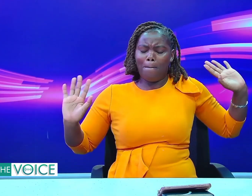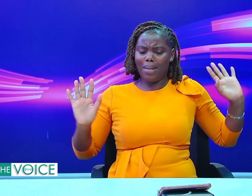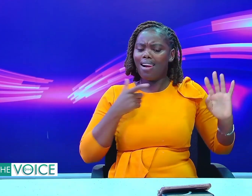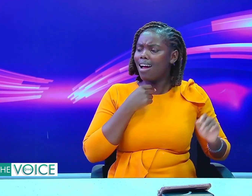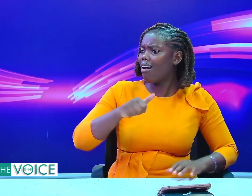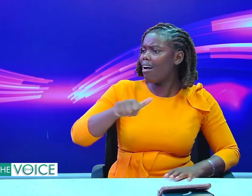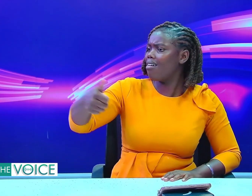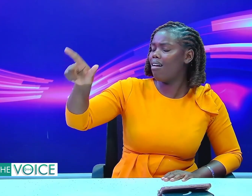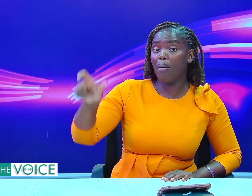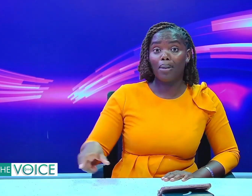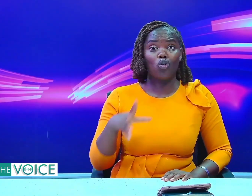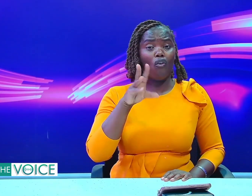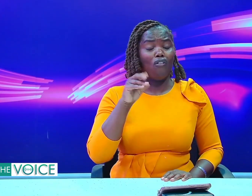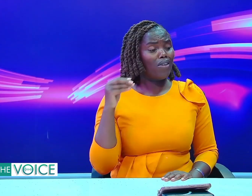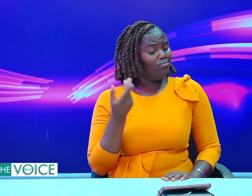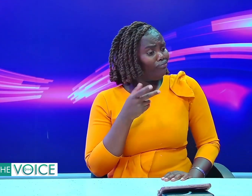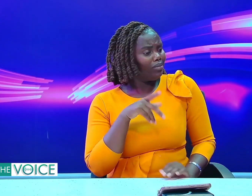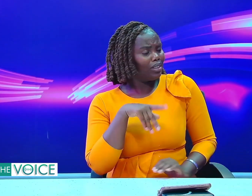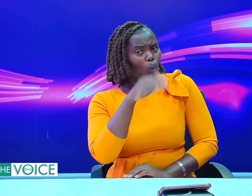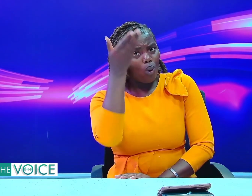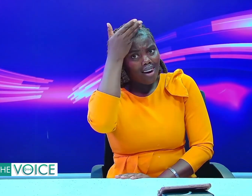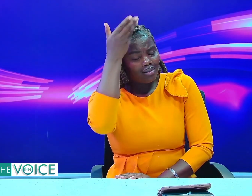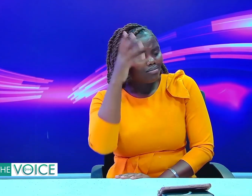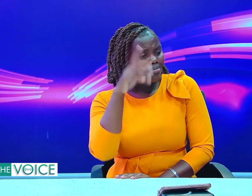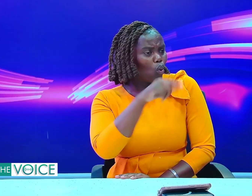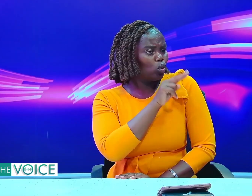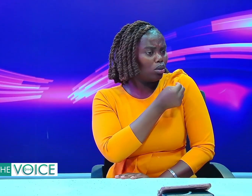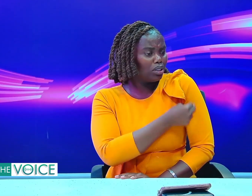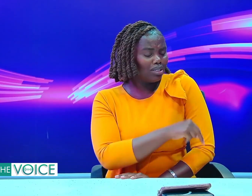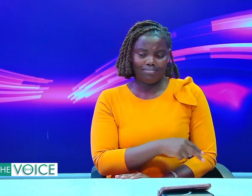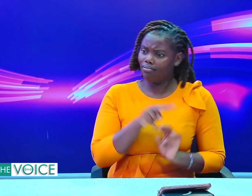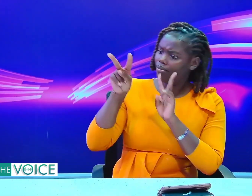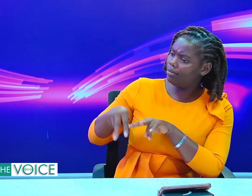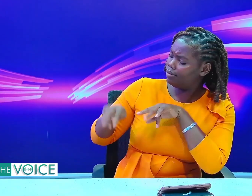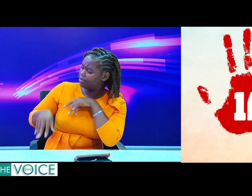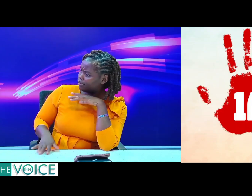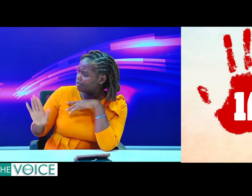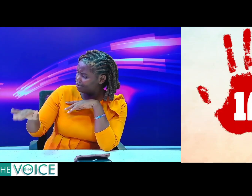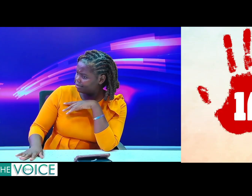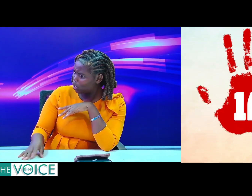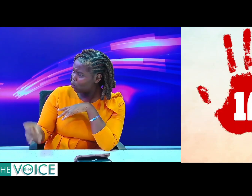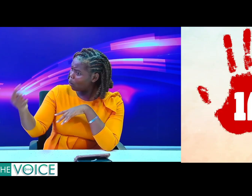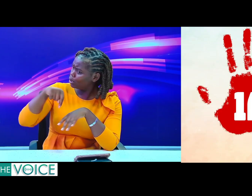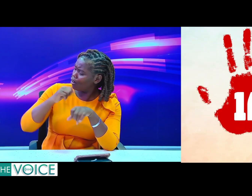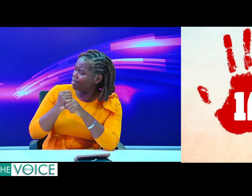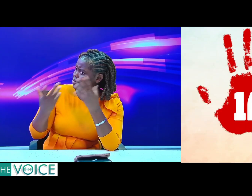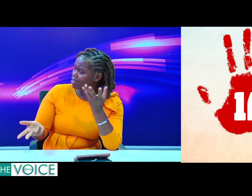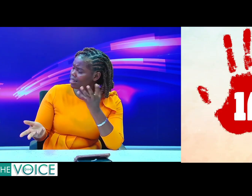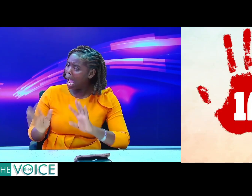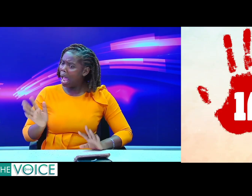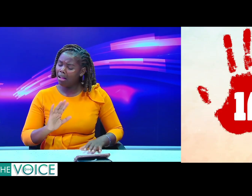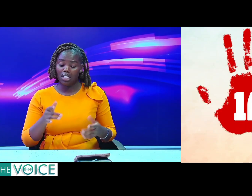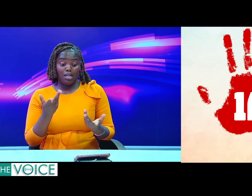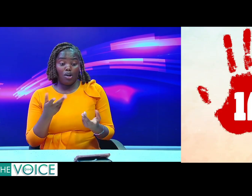services freely, just like any other people. Because sometimes you find you go and then you go to the hospital. When you get in there, the